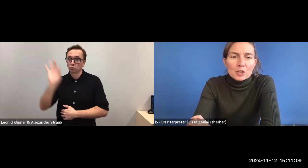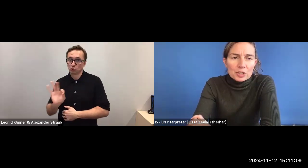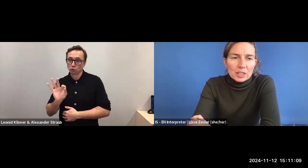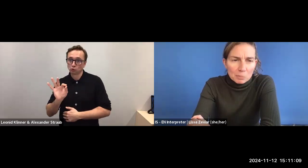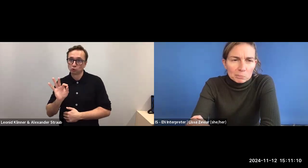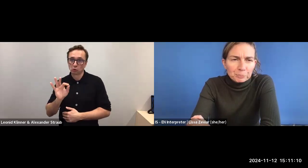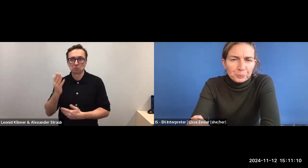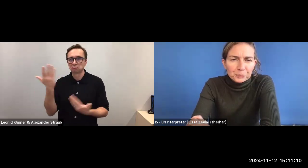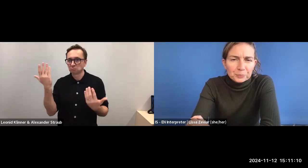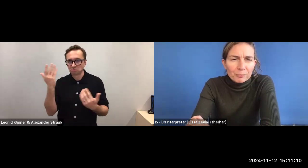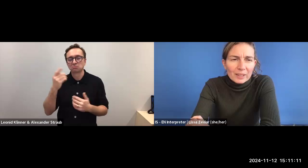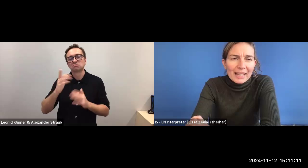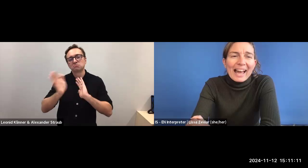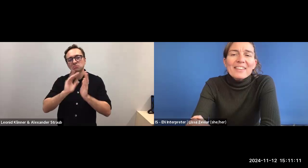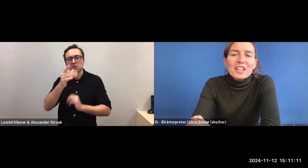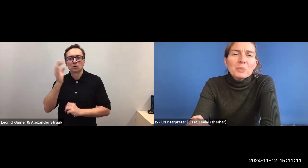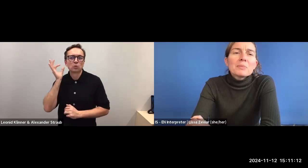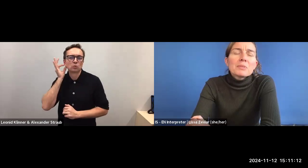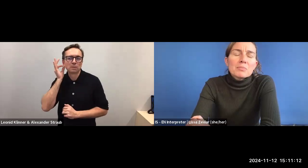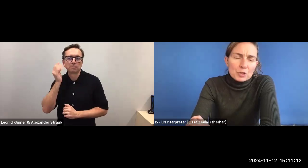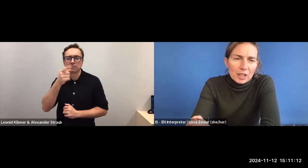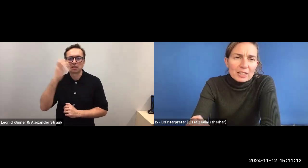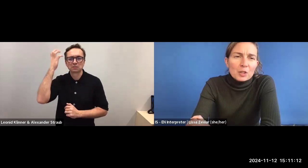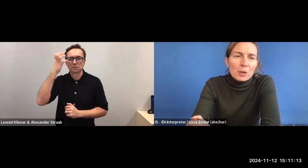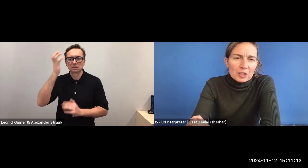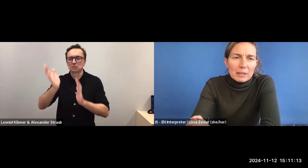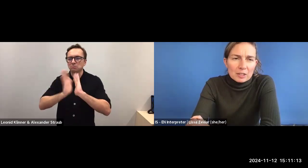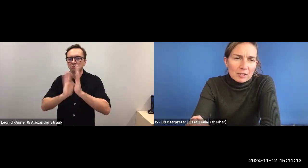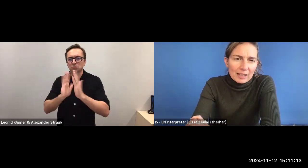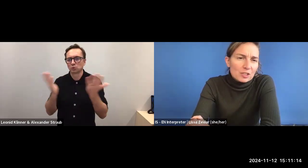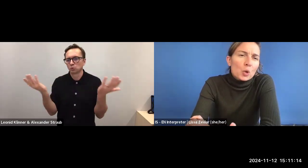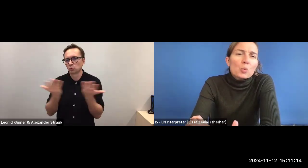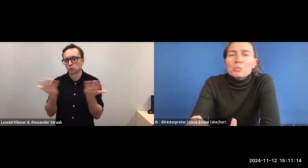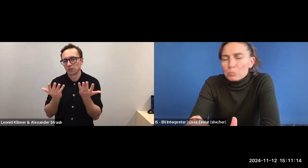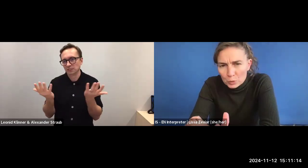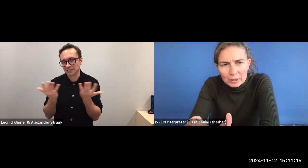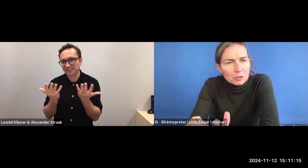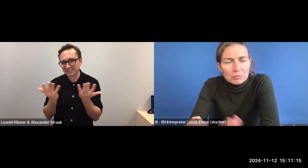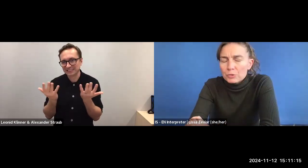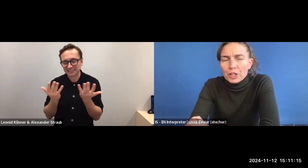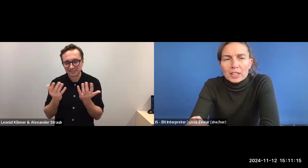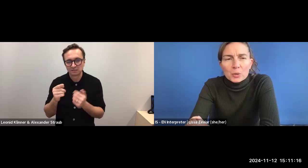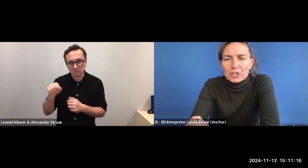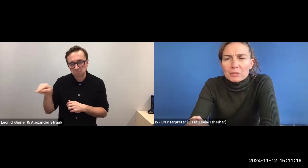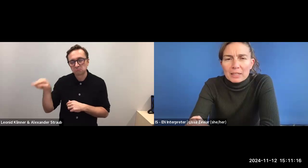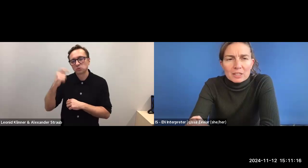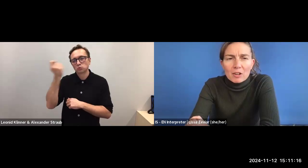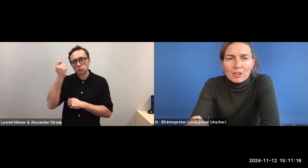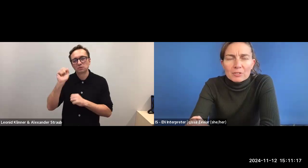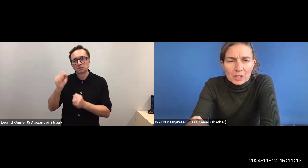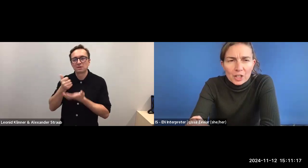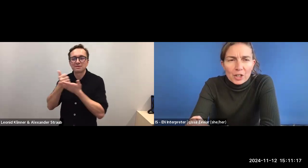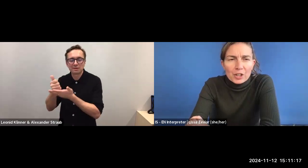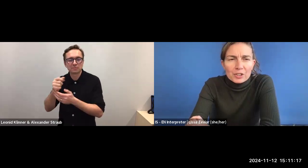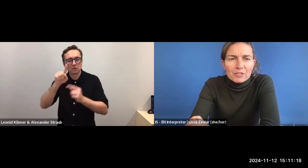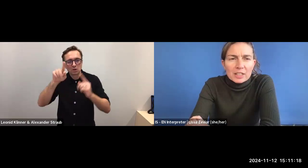A, B, C, or D. And then we created the question based on that. So we created a question based